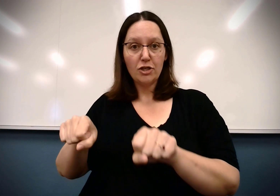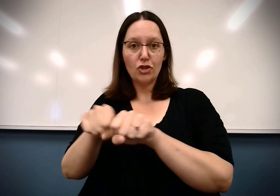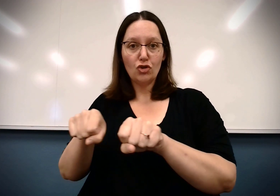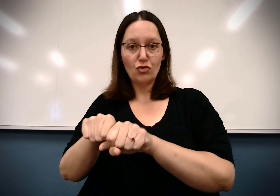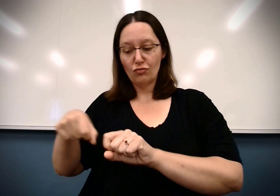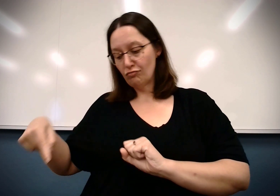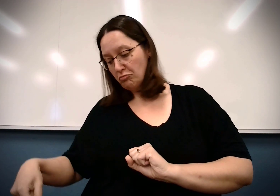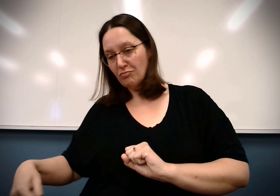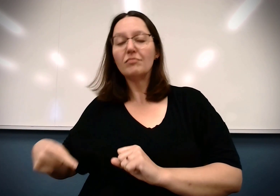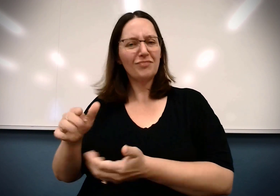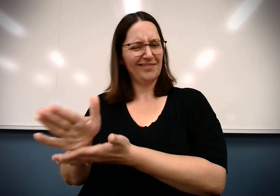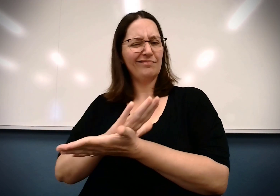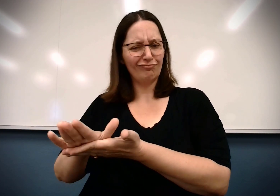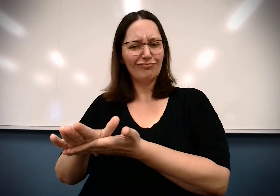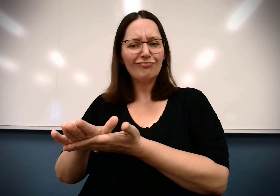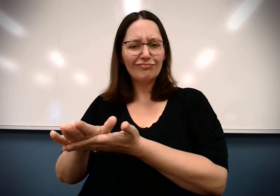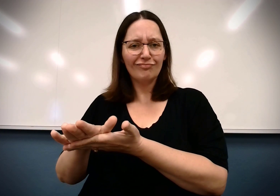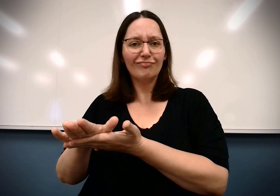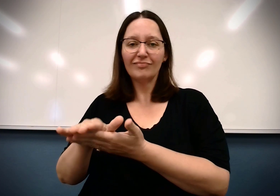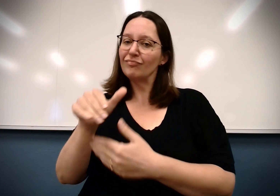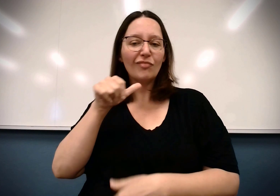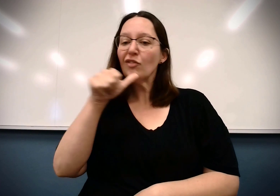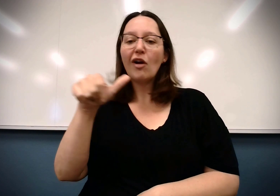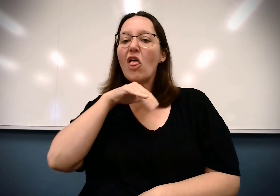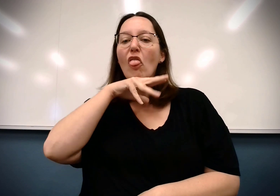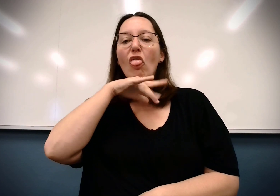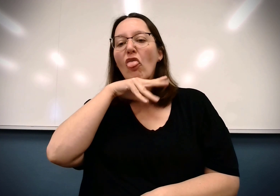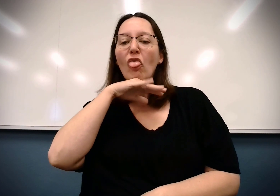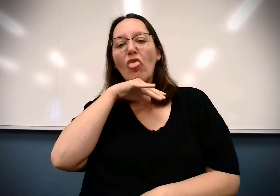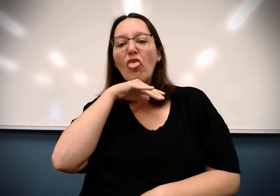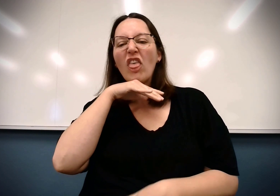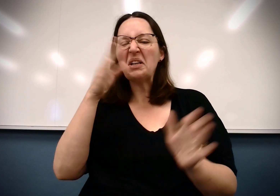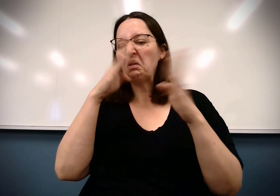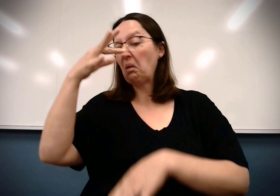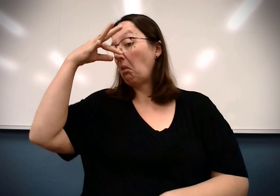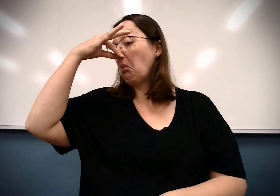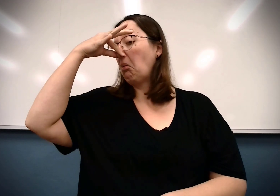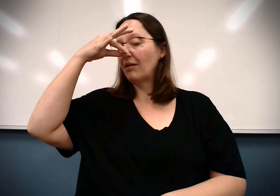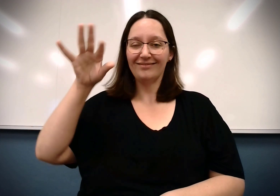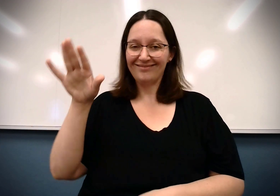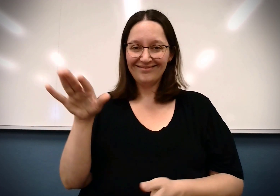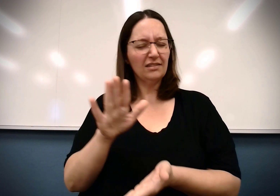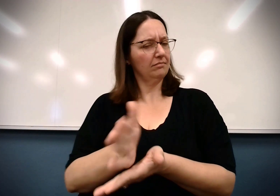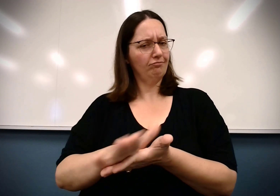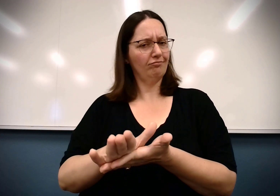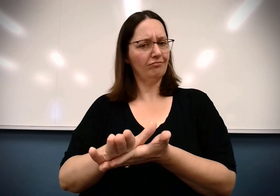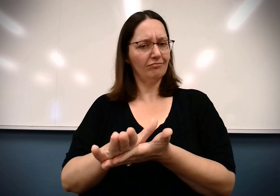clean. My shoes are clean. They are not dirty. All right, my shoes do not stink. They are nice and